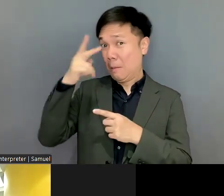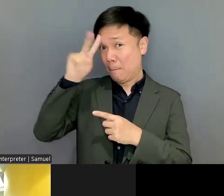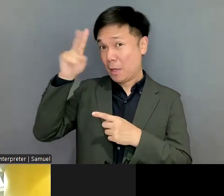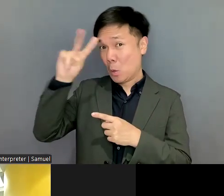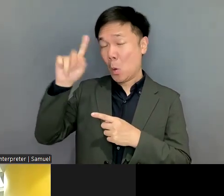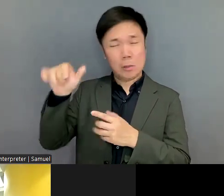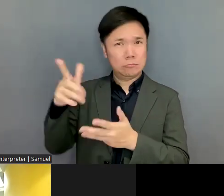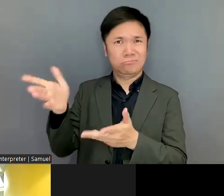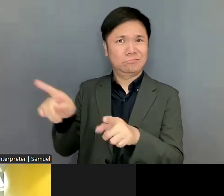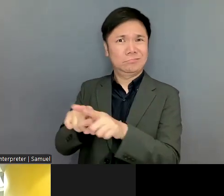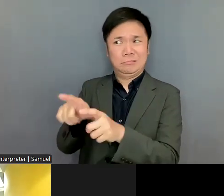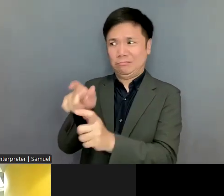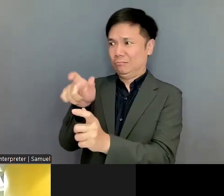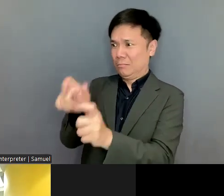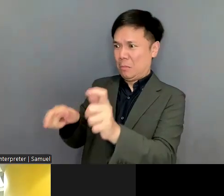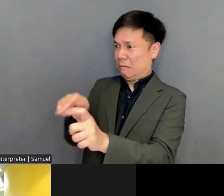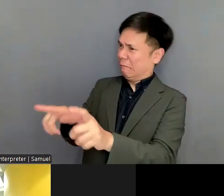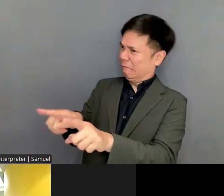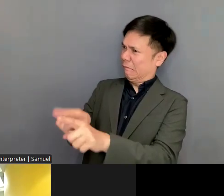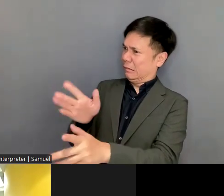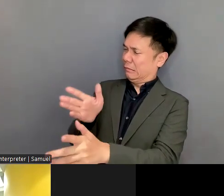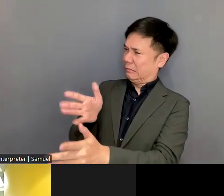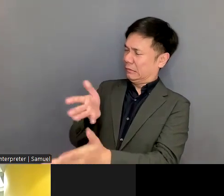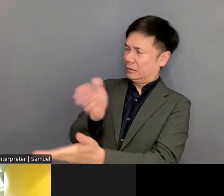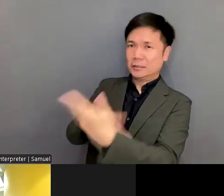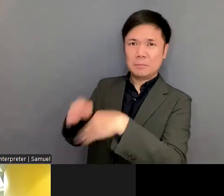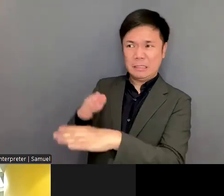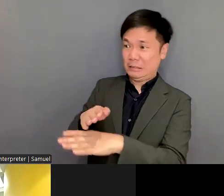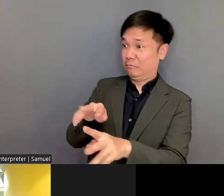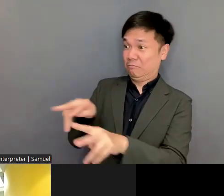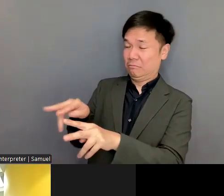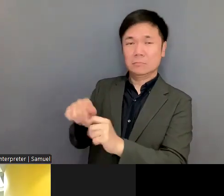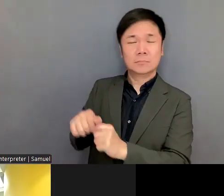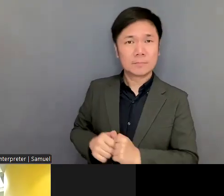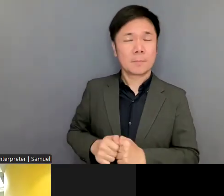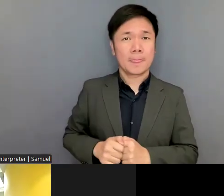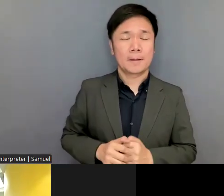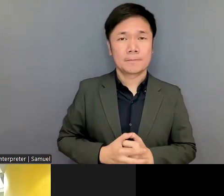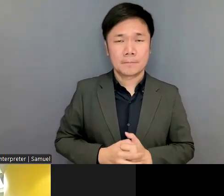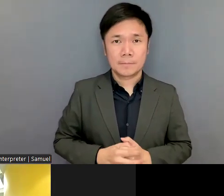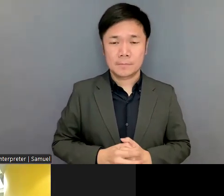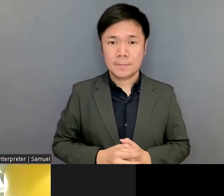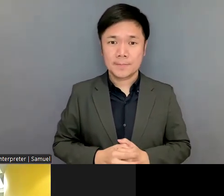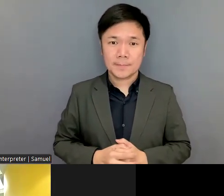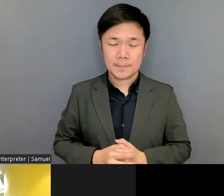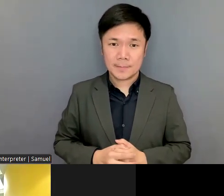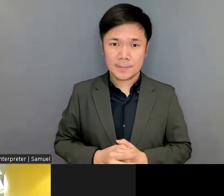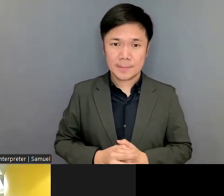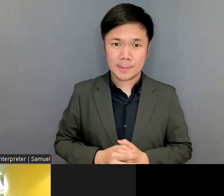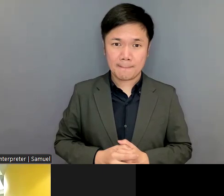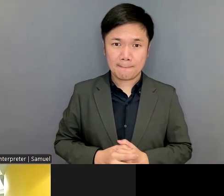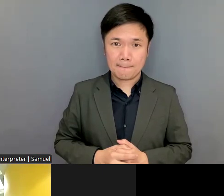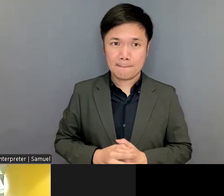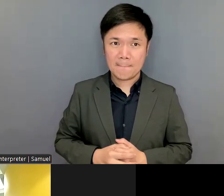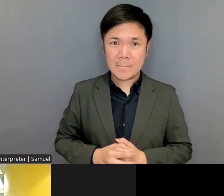o las disability, and categorizan they are categorized obviamente por la funcionalidad. Entonces, by en este